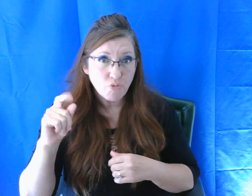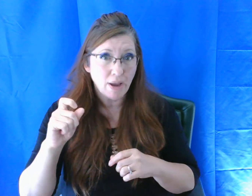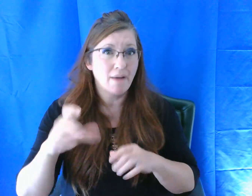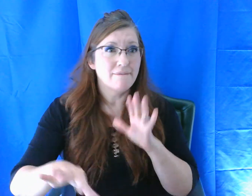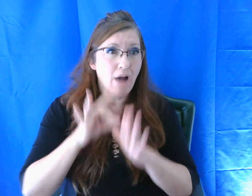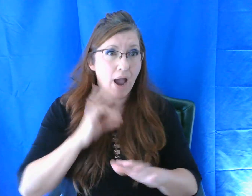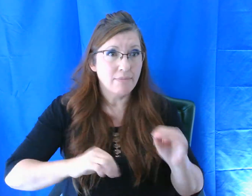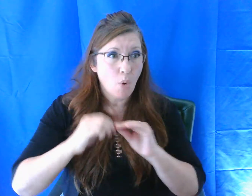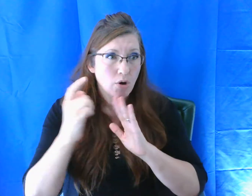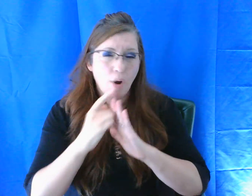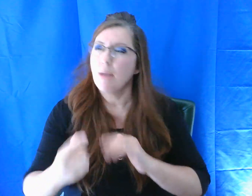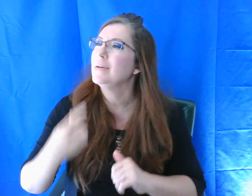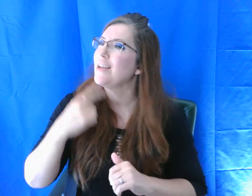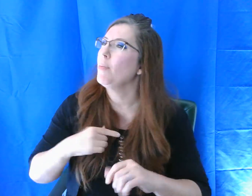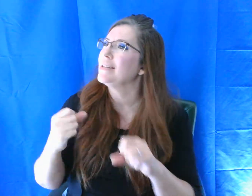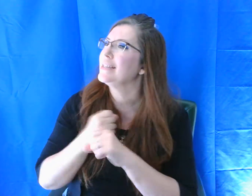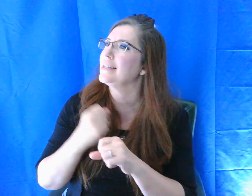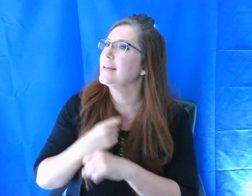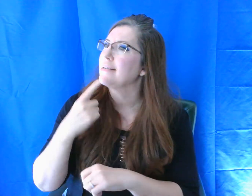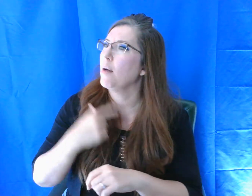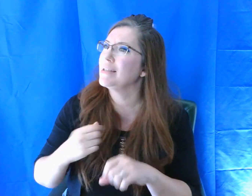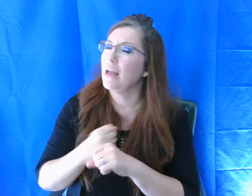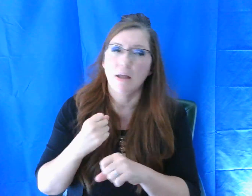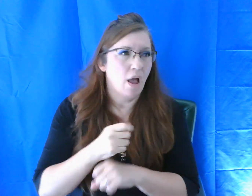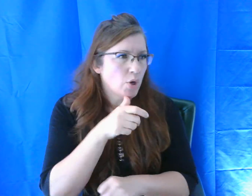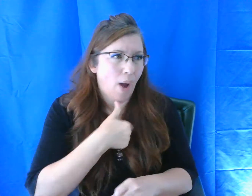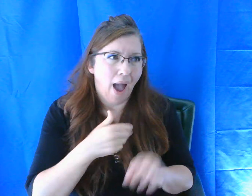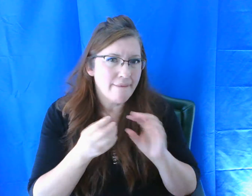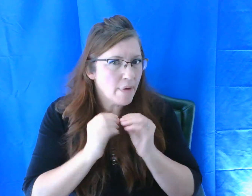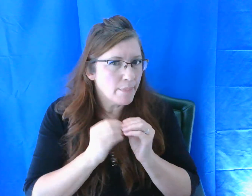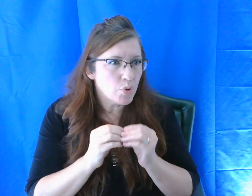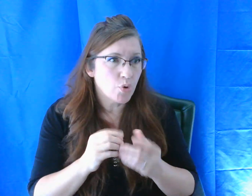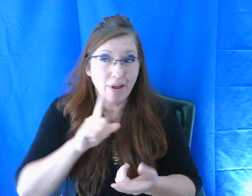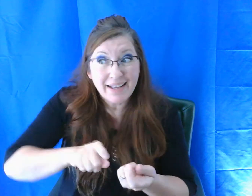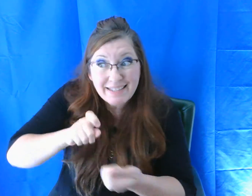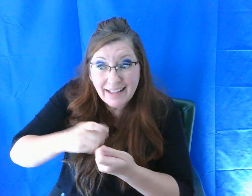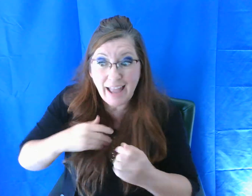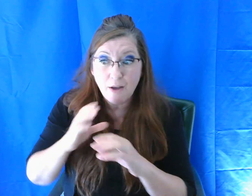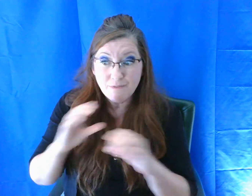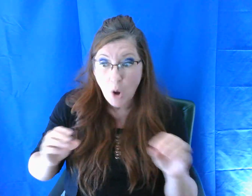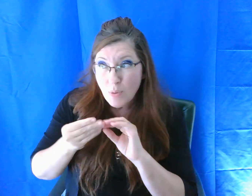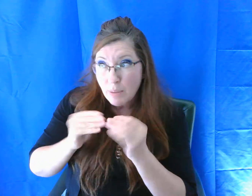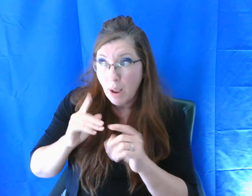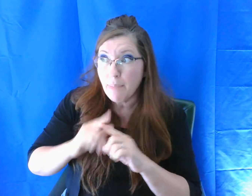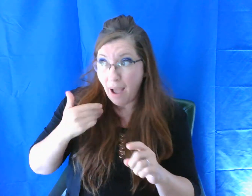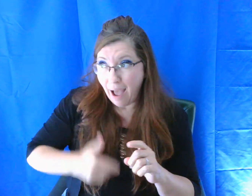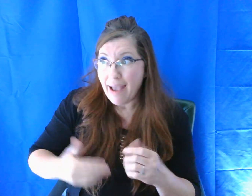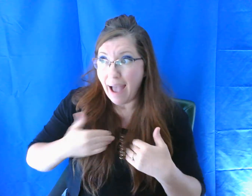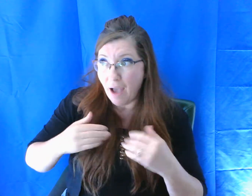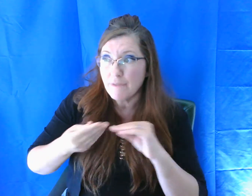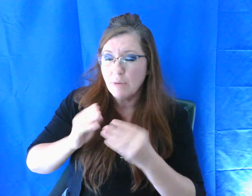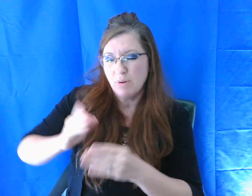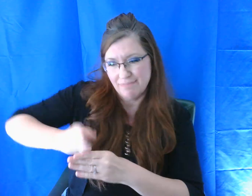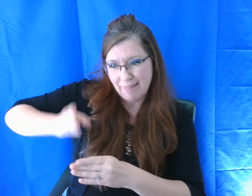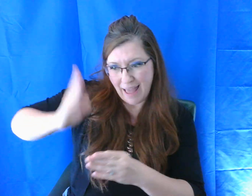black communities looking for crime. Give me statistics. I don't have the statistics. Exactly. You don't have the statistics, but I do. I'm going to end this conversation because I have other people to